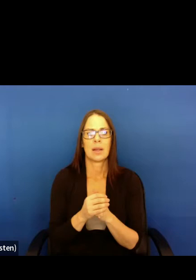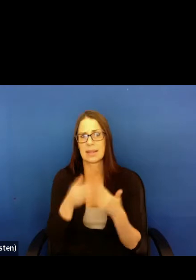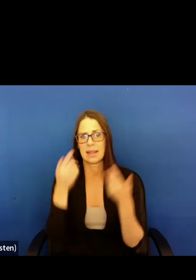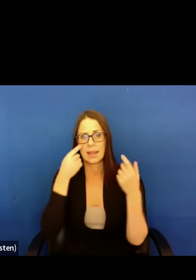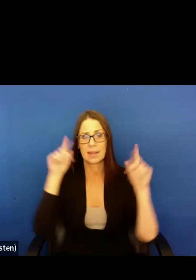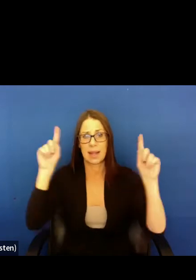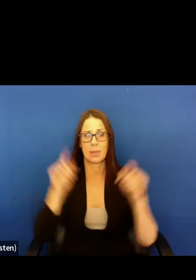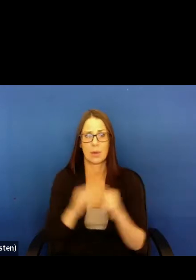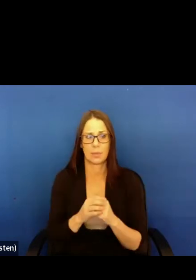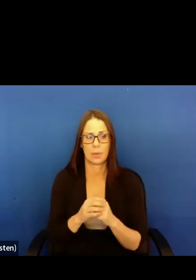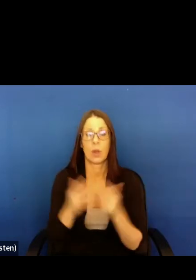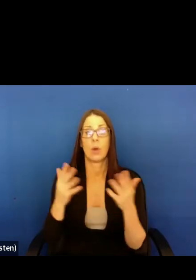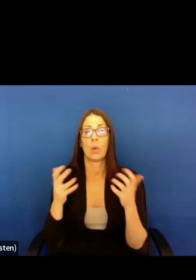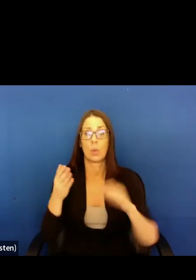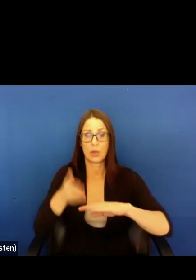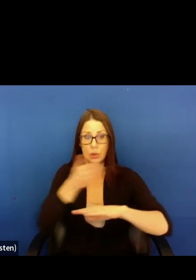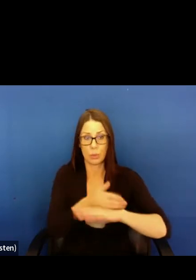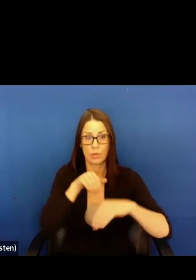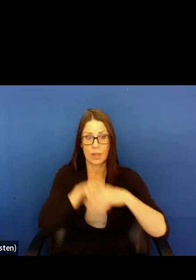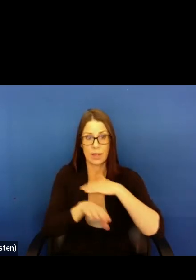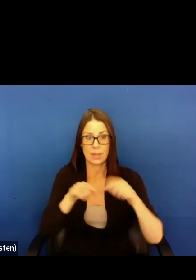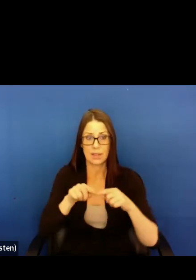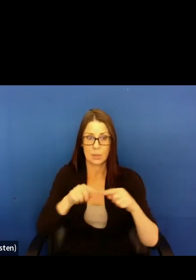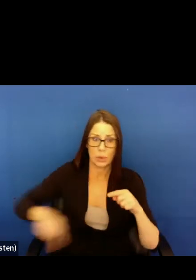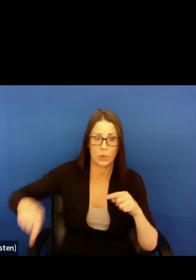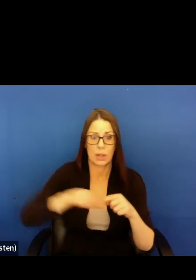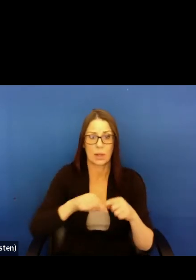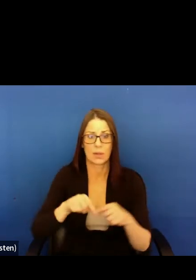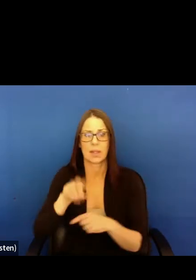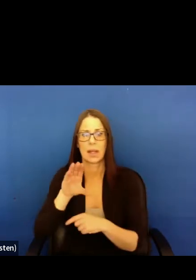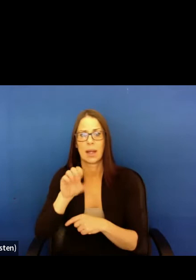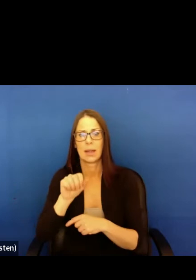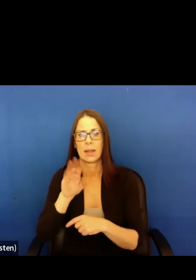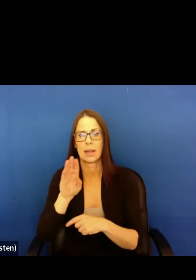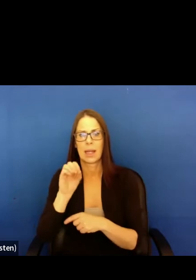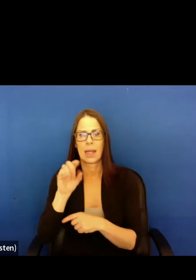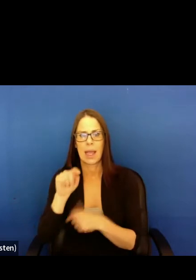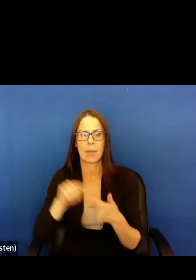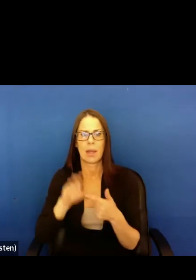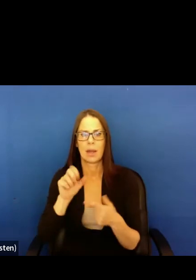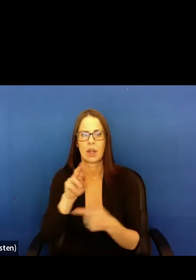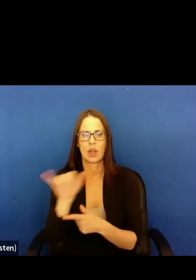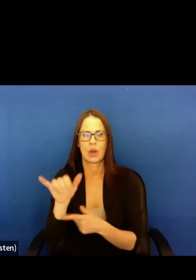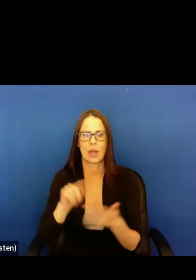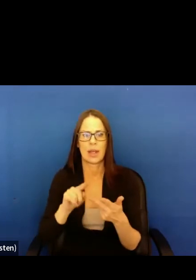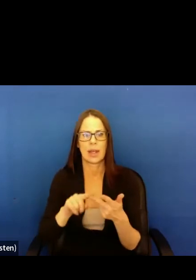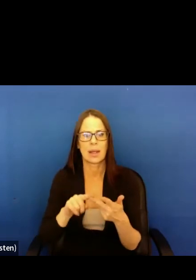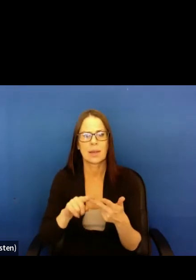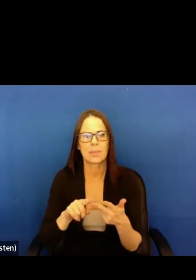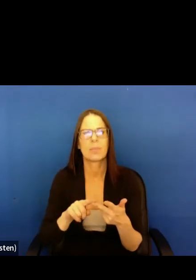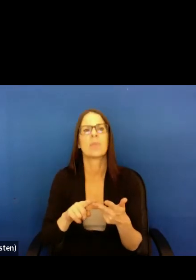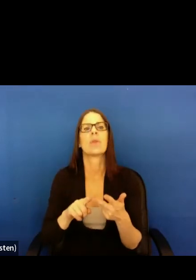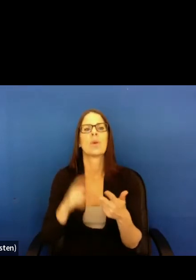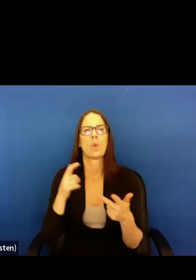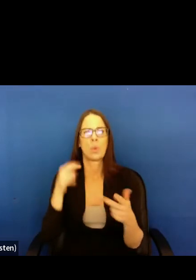We are looking to improving accessible routes at Cabot, Curry, and West Village H. We're designating